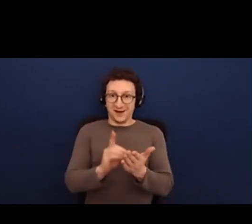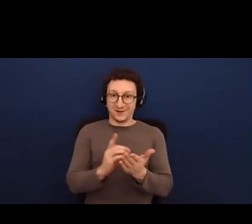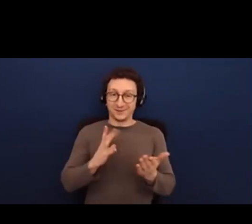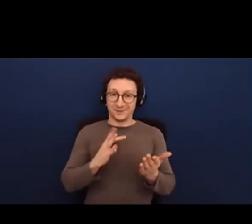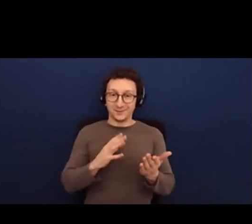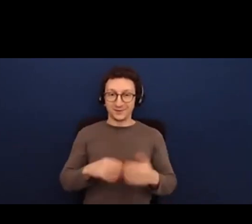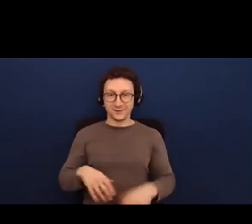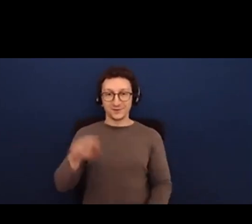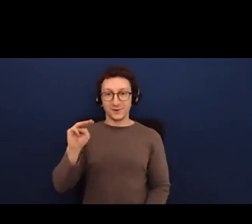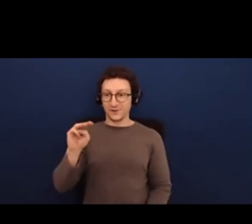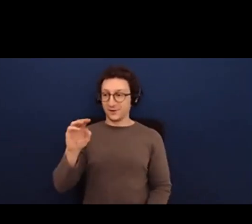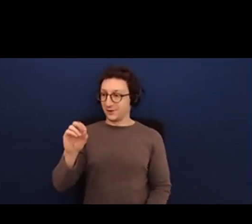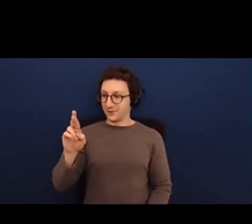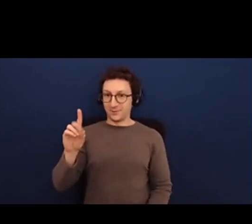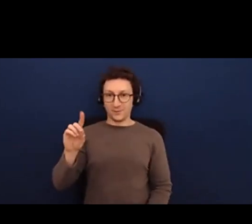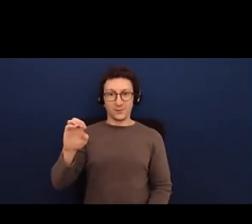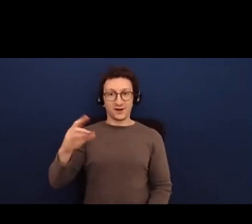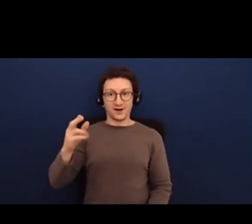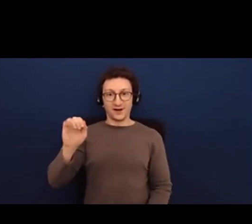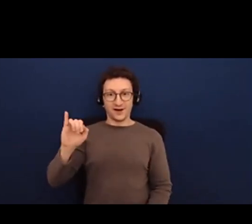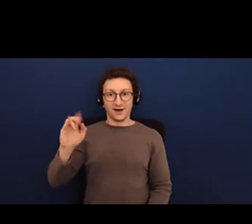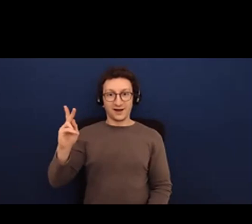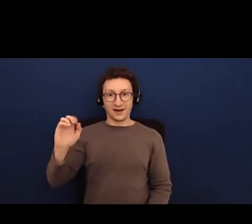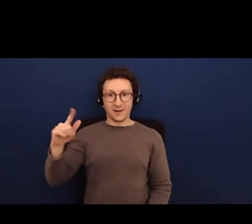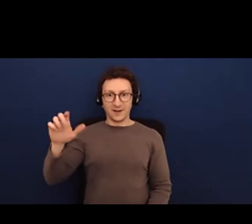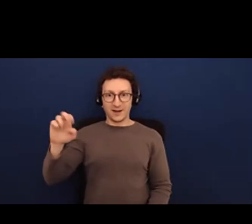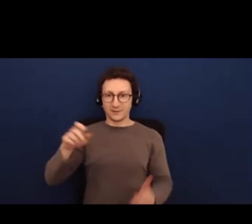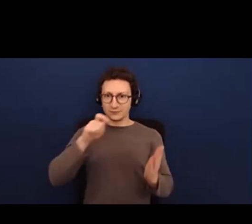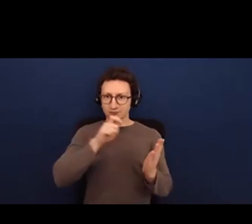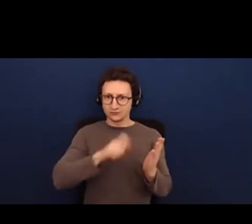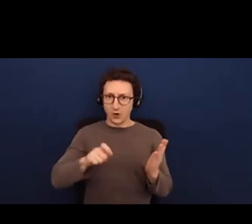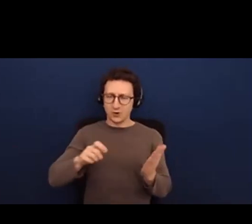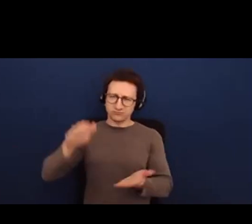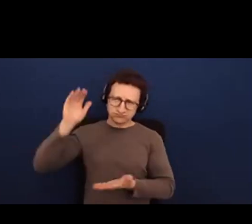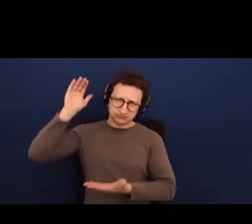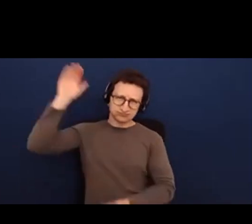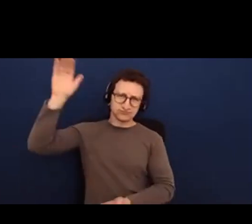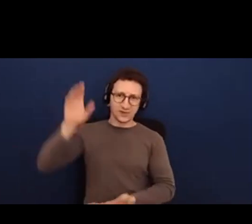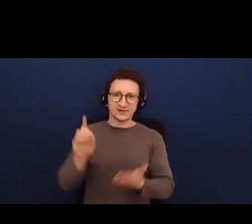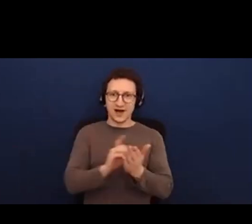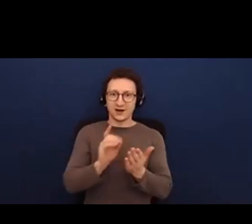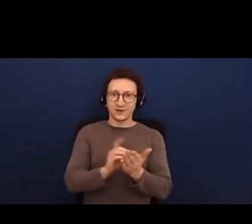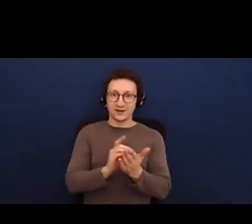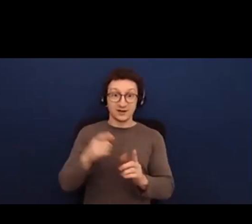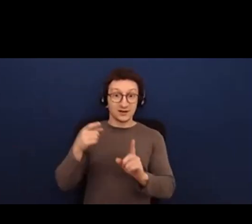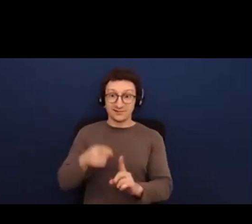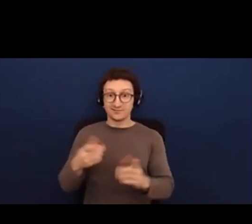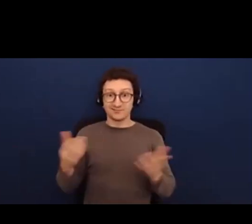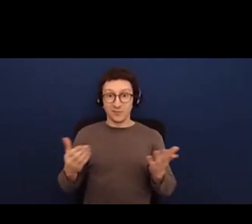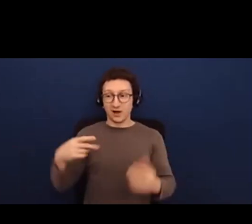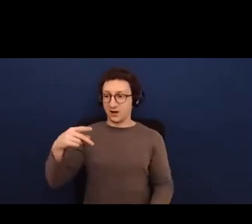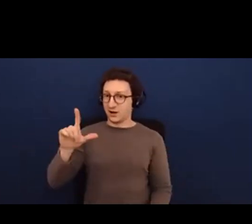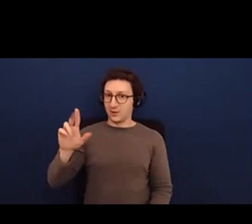wrote and created one of the longest diaries on record shows that the matter of pluralism goes to the very essence of